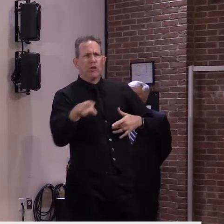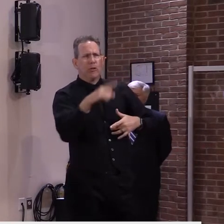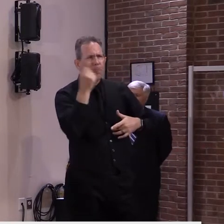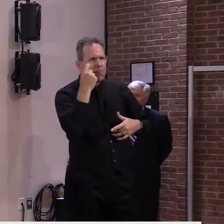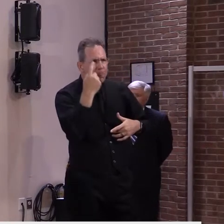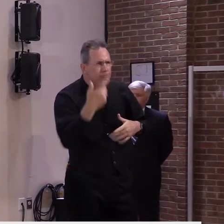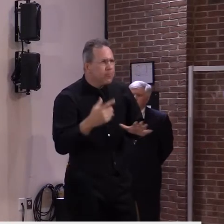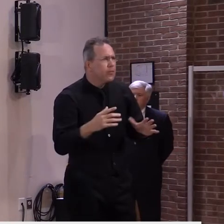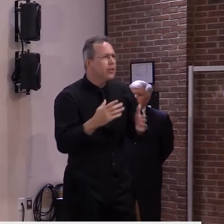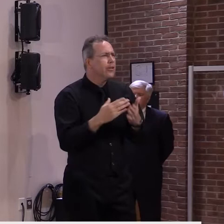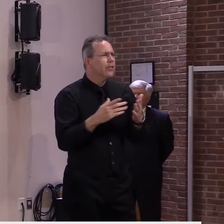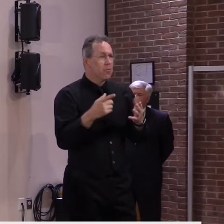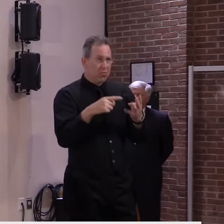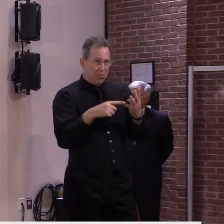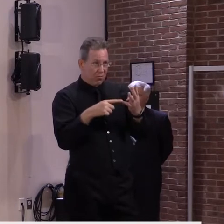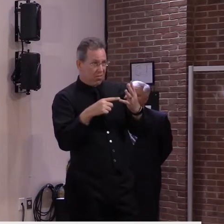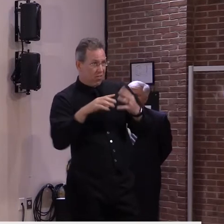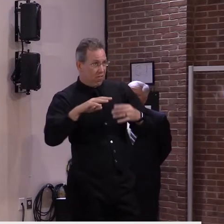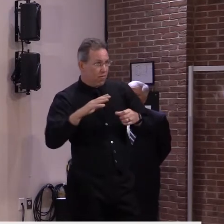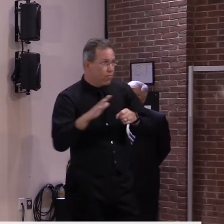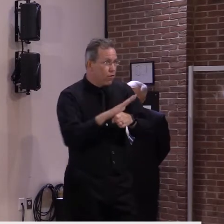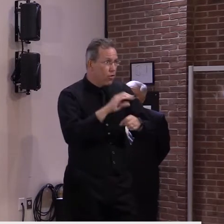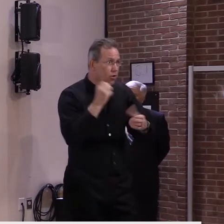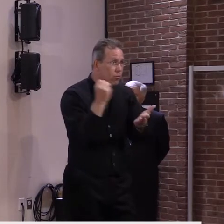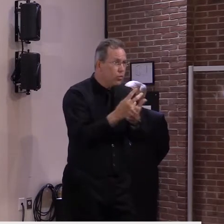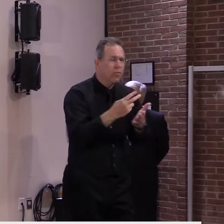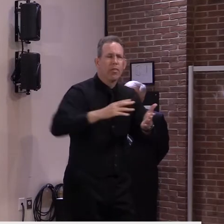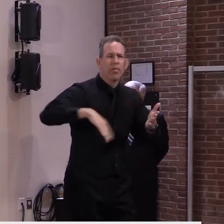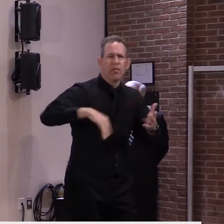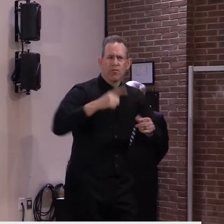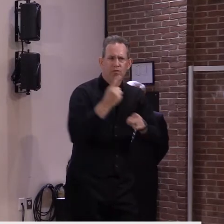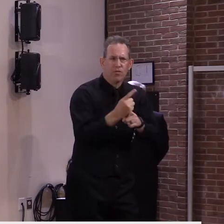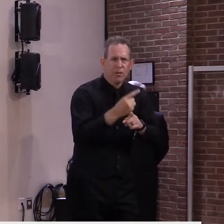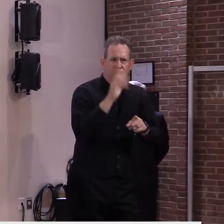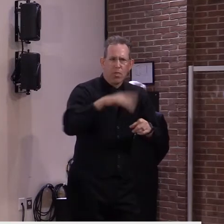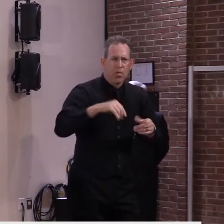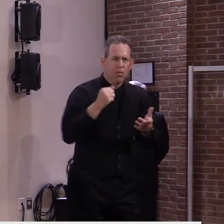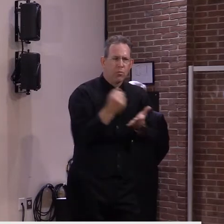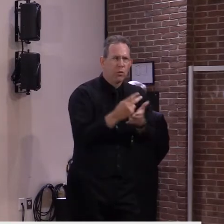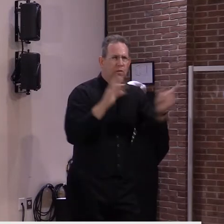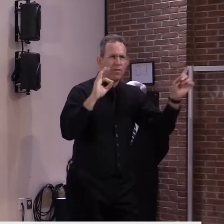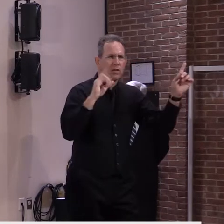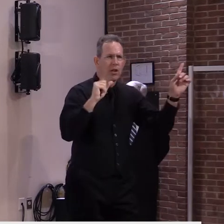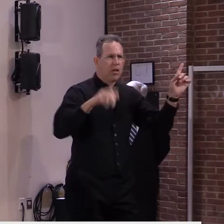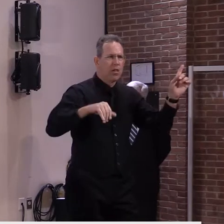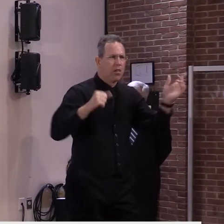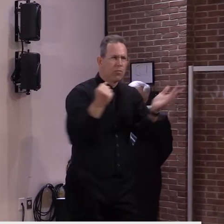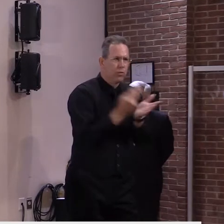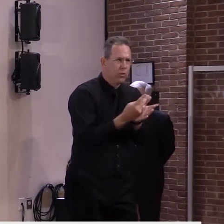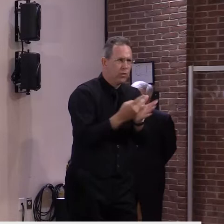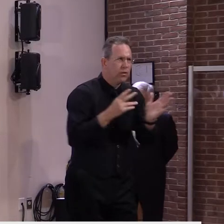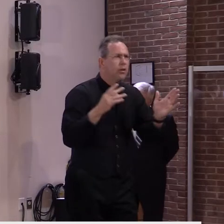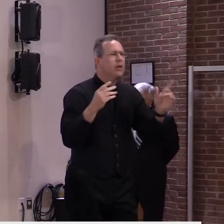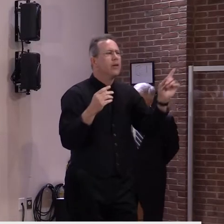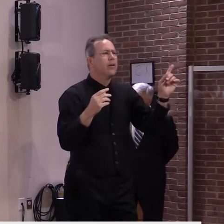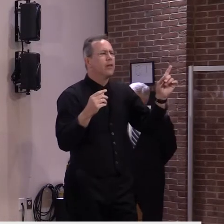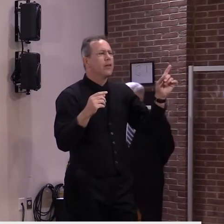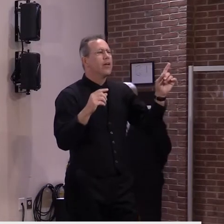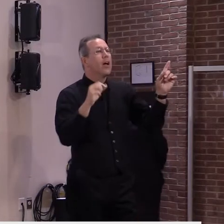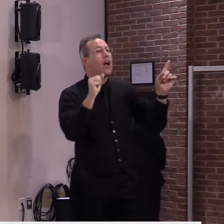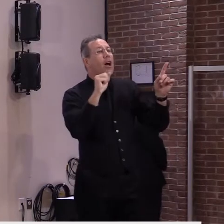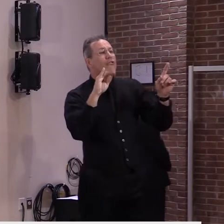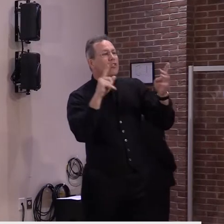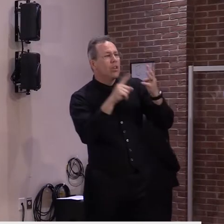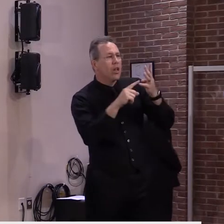gone through yet in the United States, though this vaccine has been approved in numerous other countries in